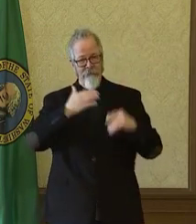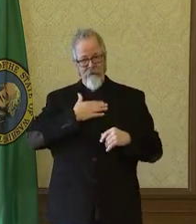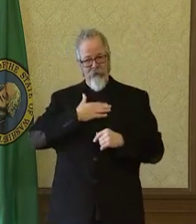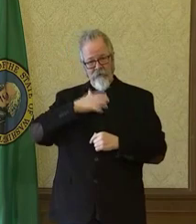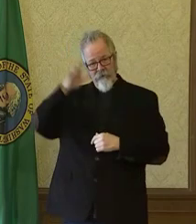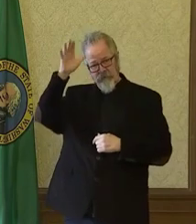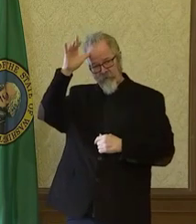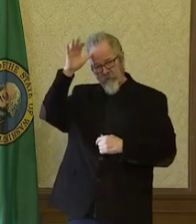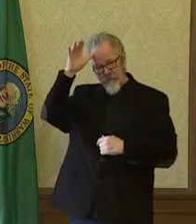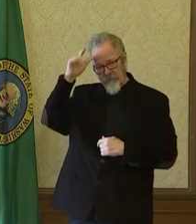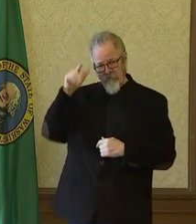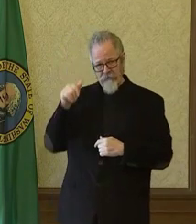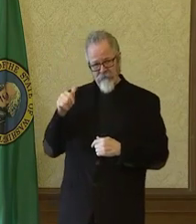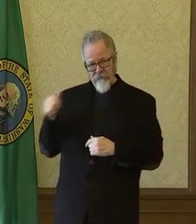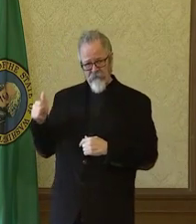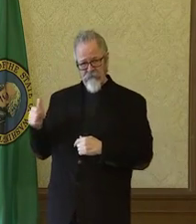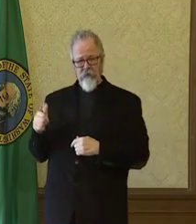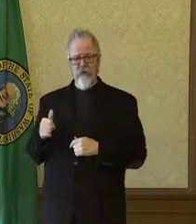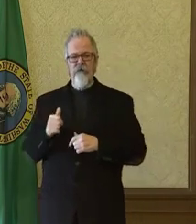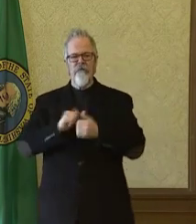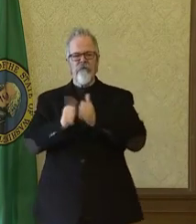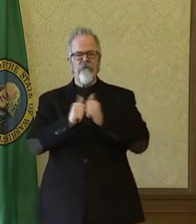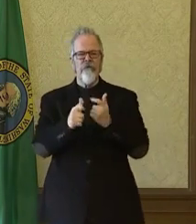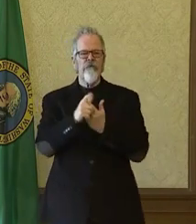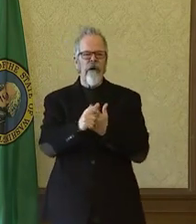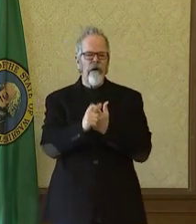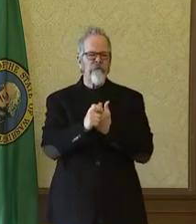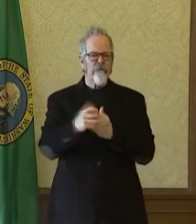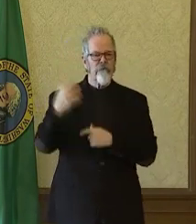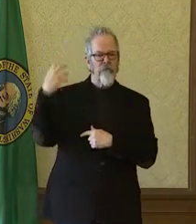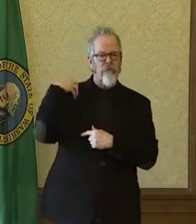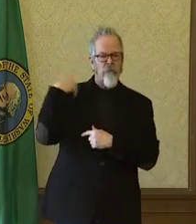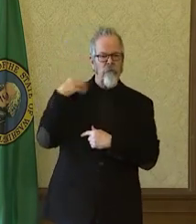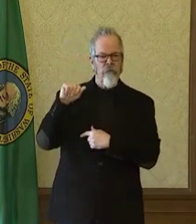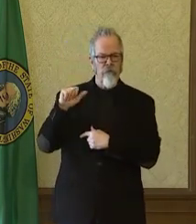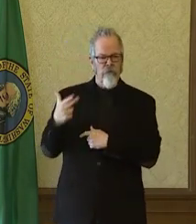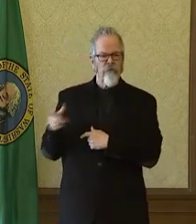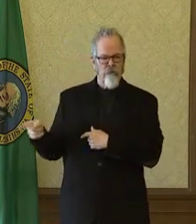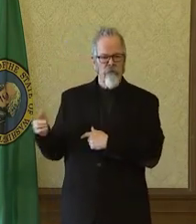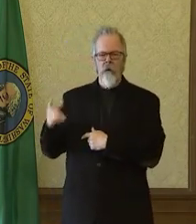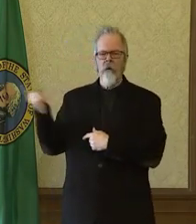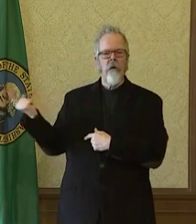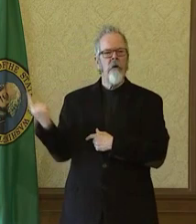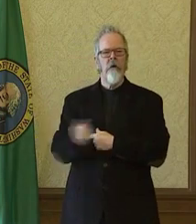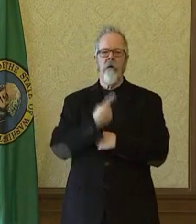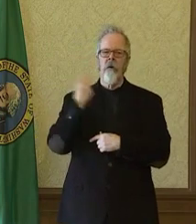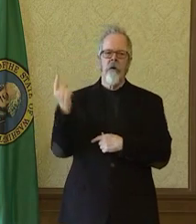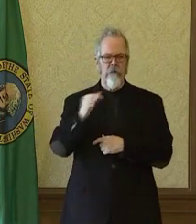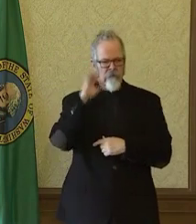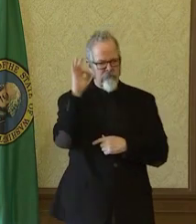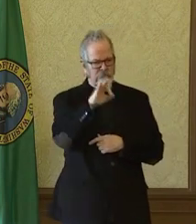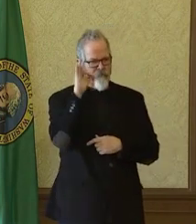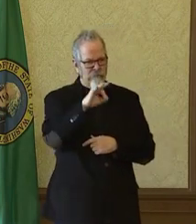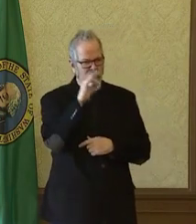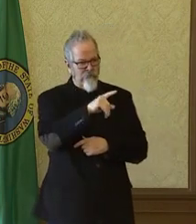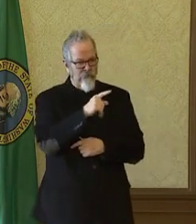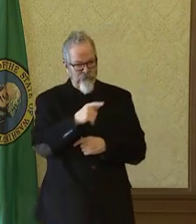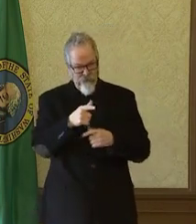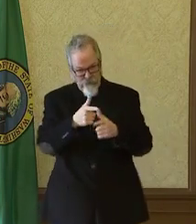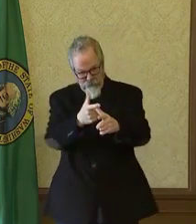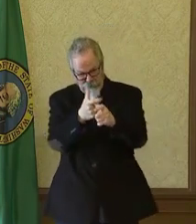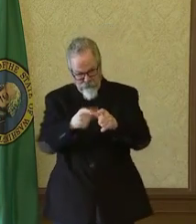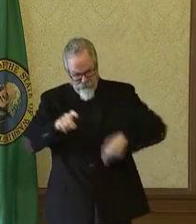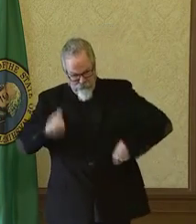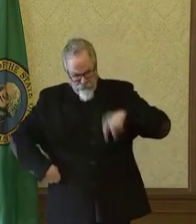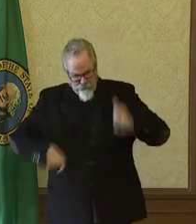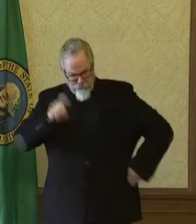through the tape. You don't stop 5 yards before you hit the tape. You got to run through it. We got to wrestle this to the ground. We got to